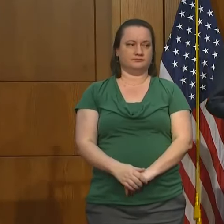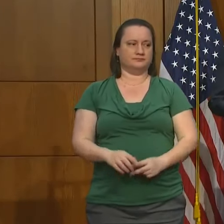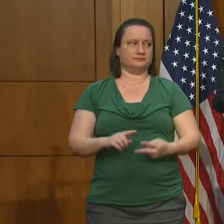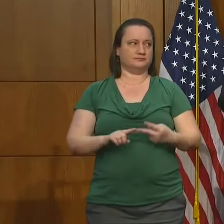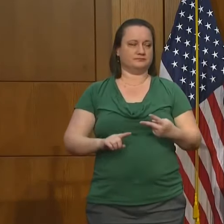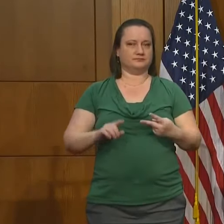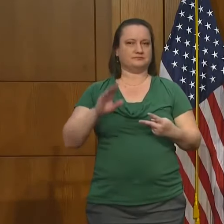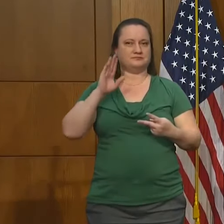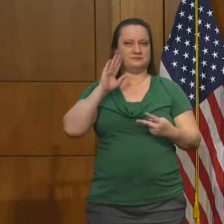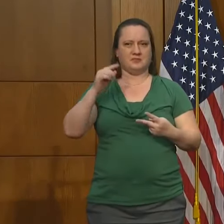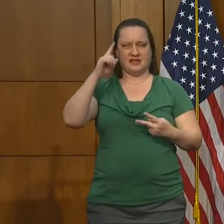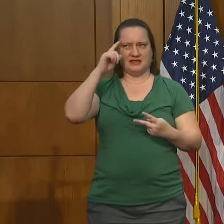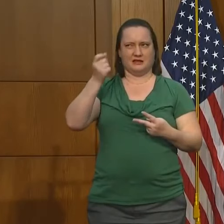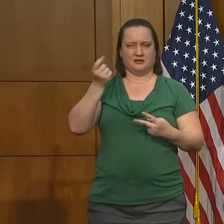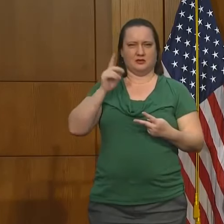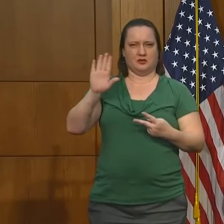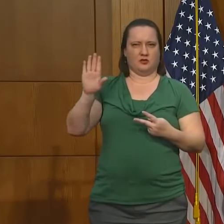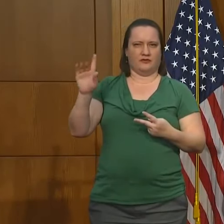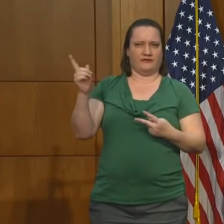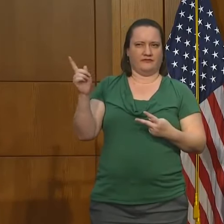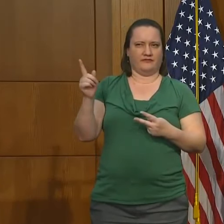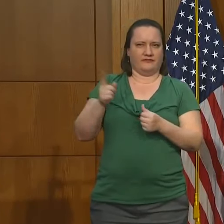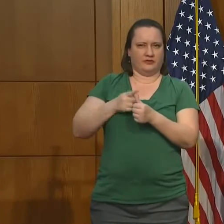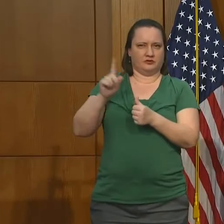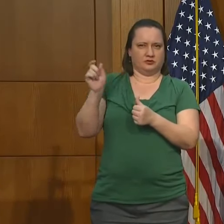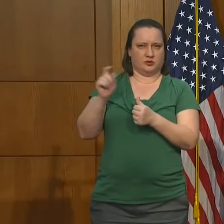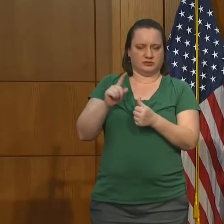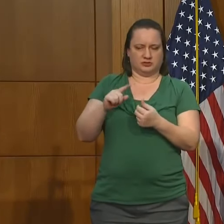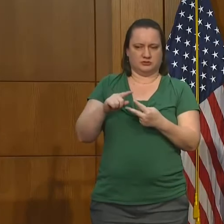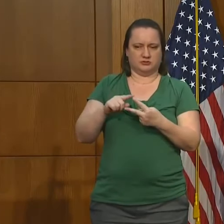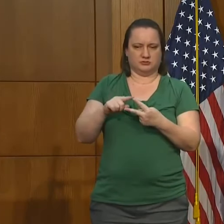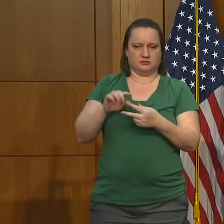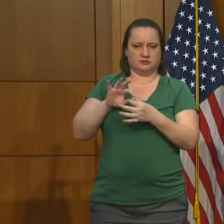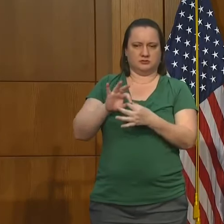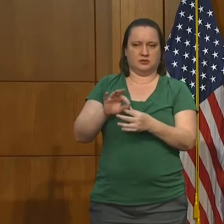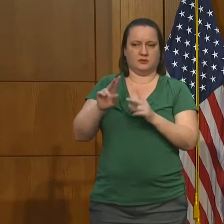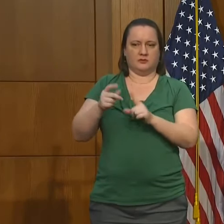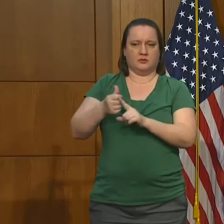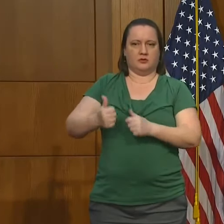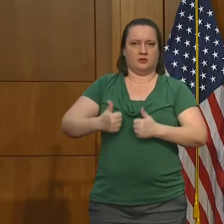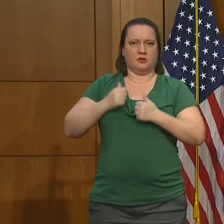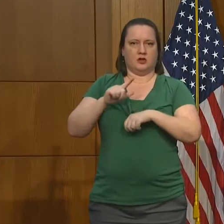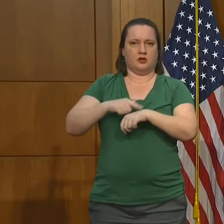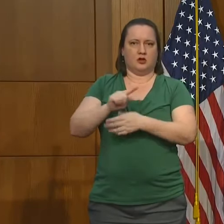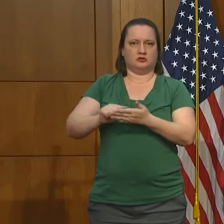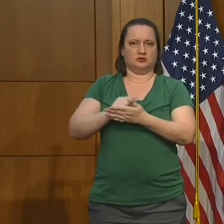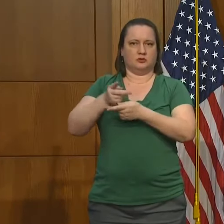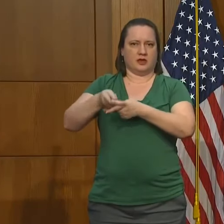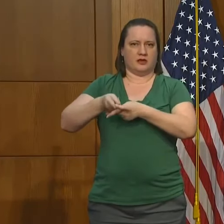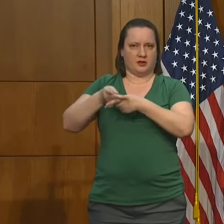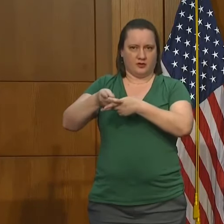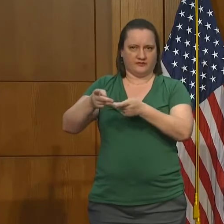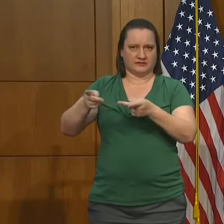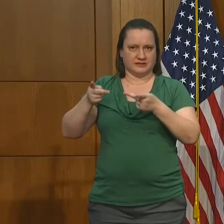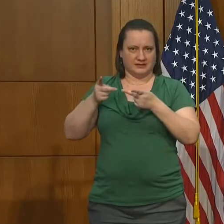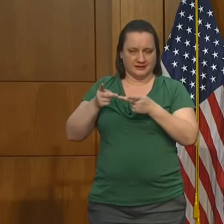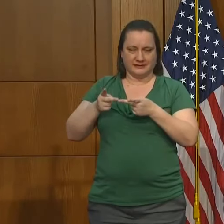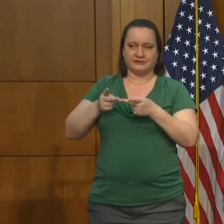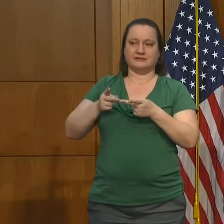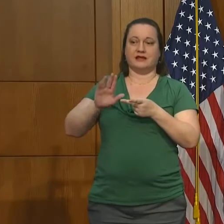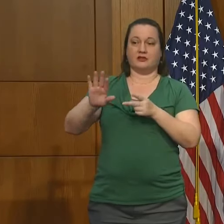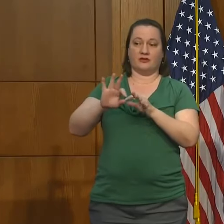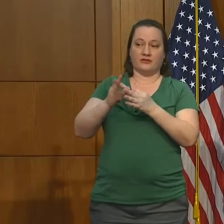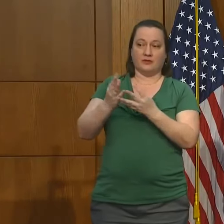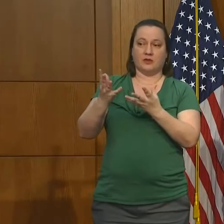Hi, I think I understand the first question to be regarding residents of long-term care facilities and their family